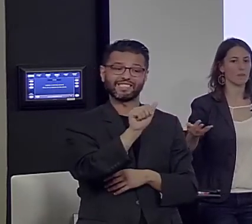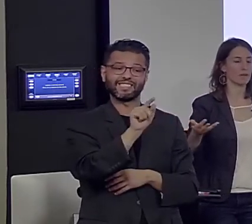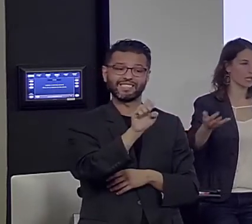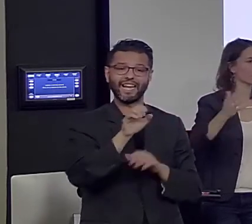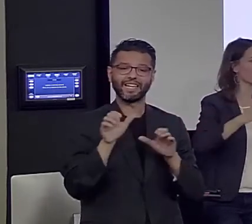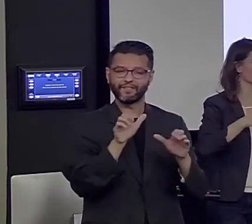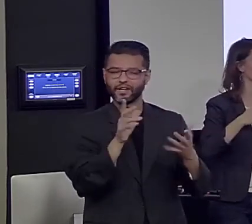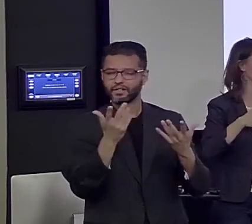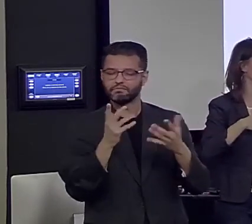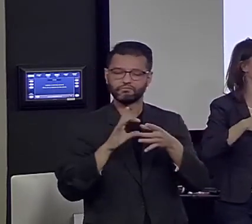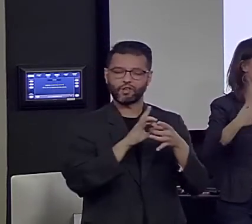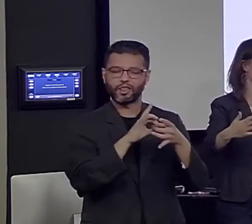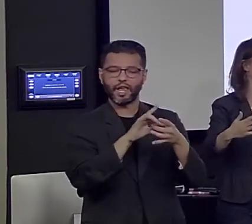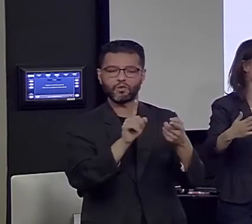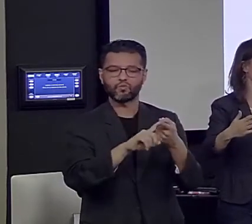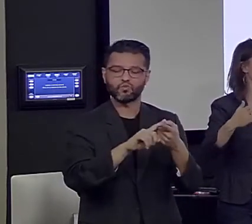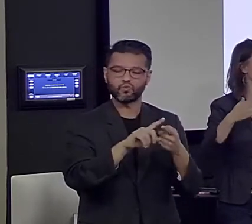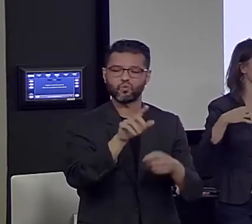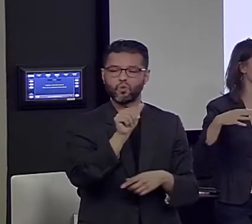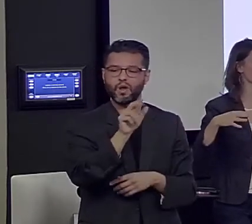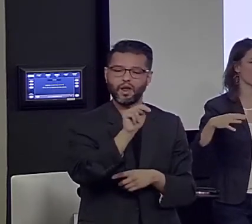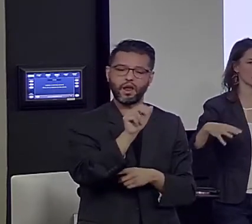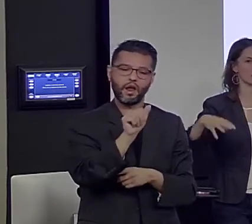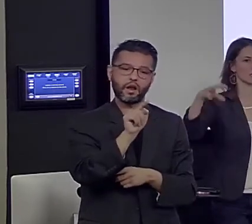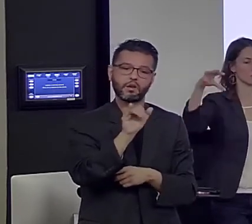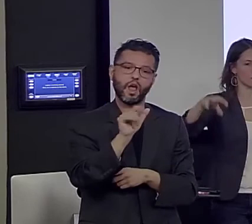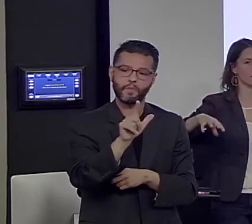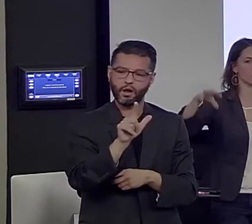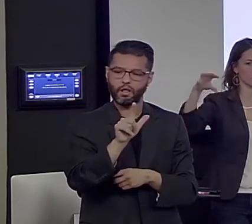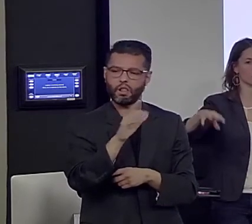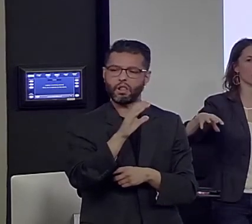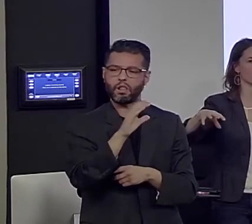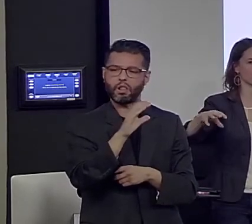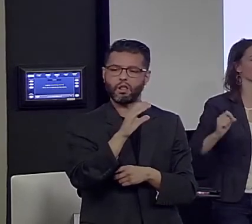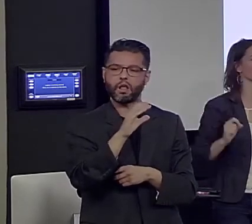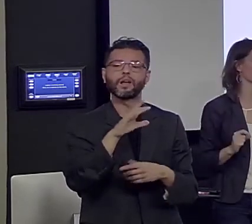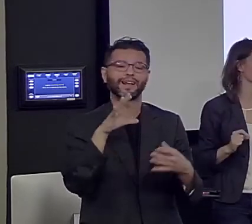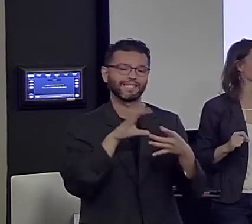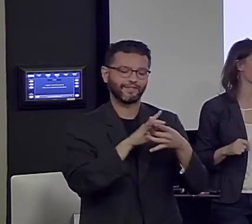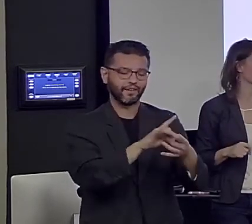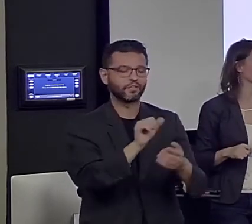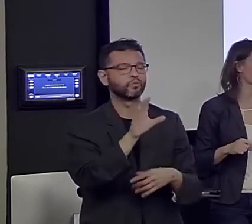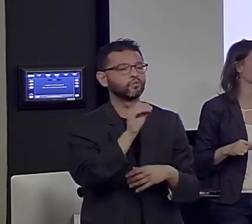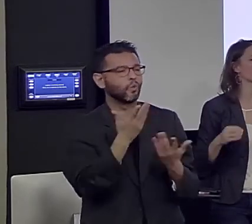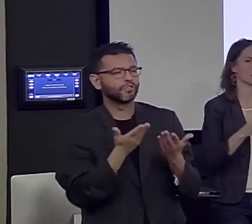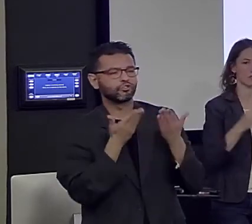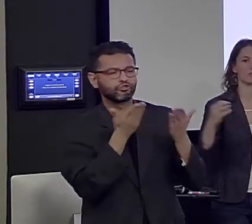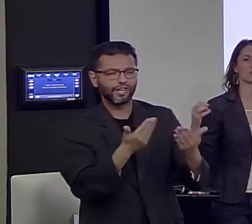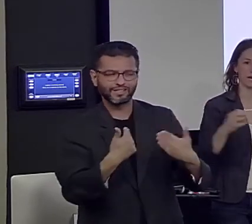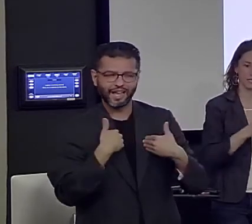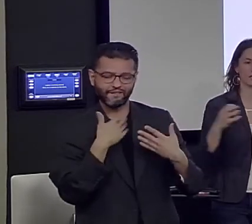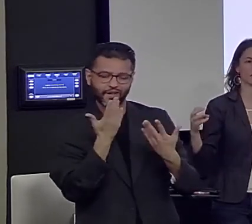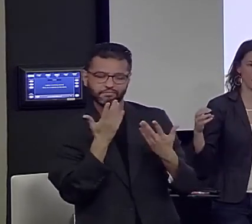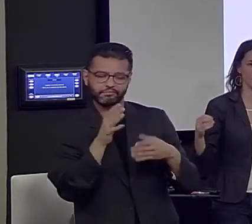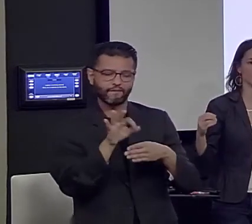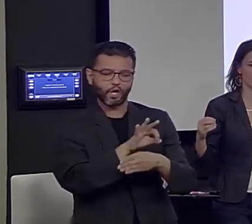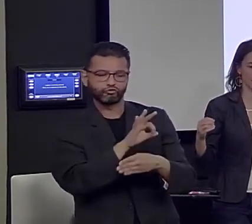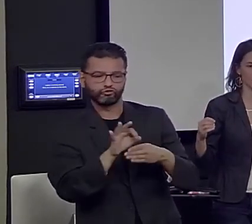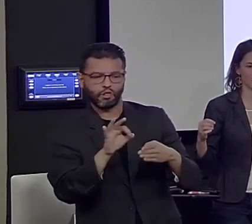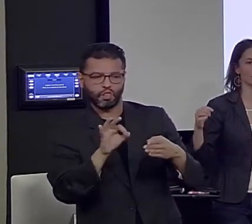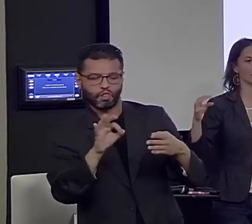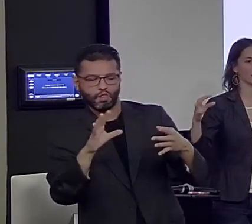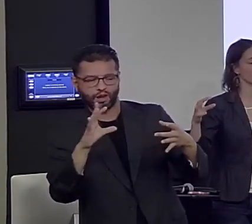connectivity, but it can also be different from it. So what this suggests is there's a functional coupling. It doesn't necessarily tell you that there's a direct